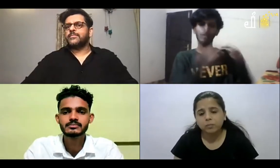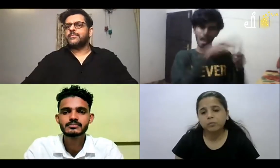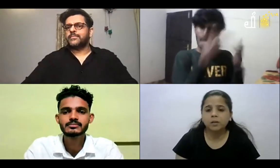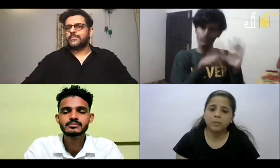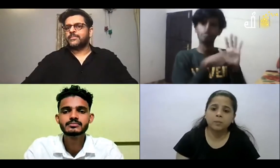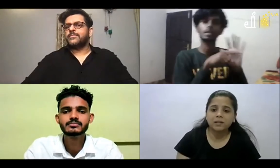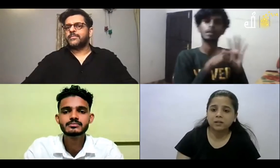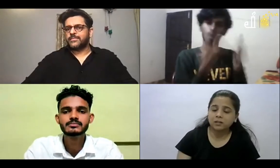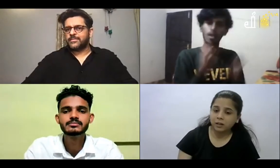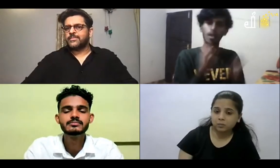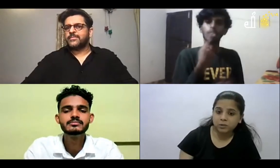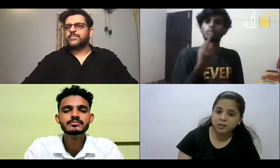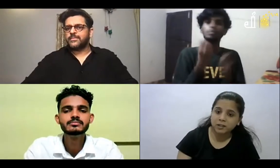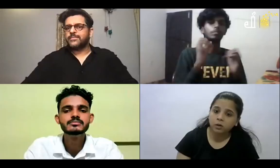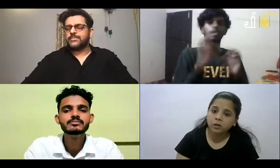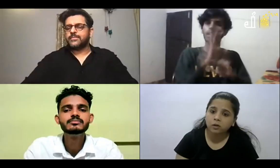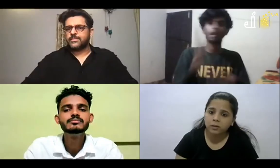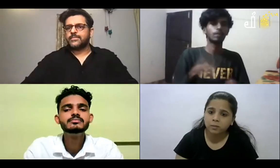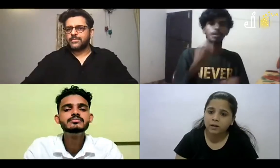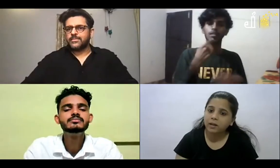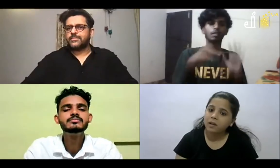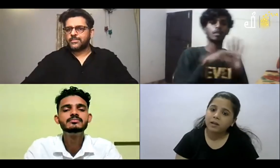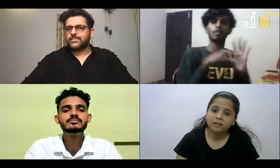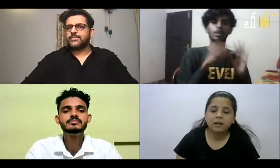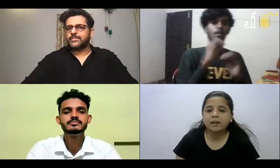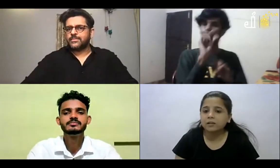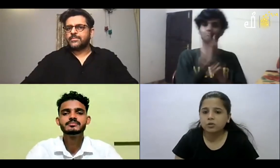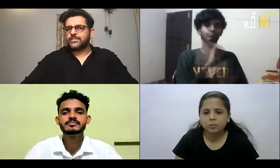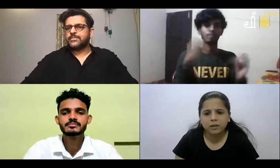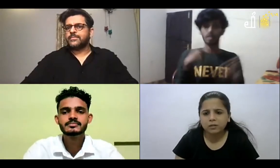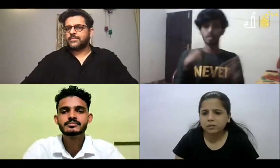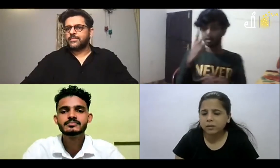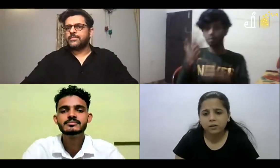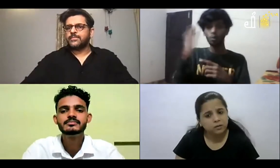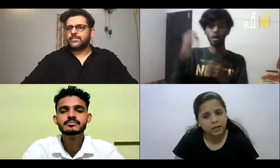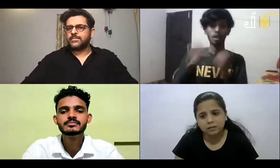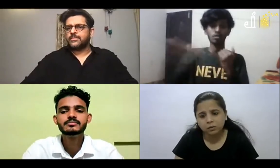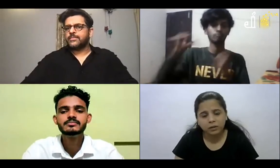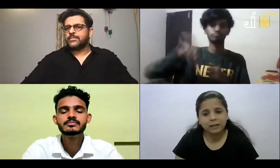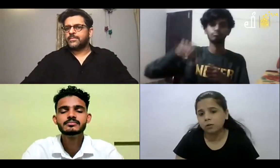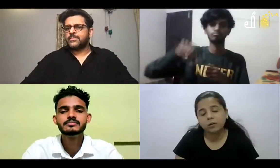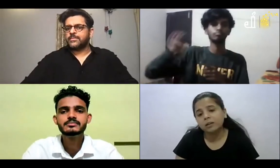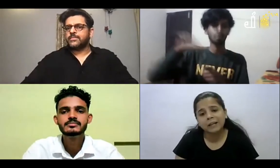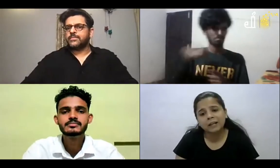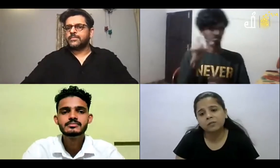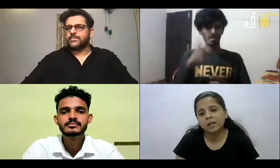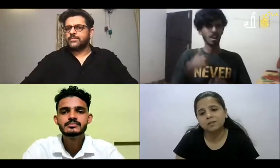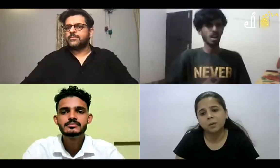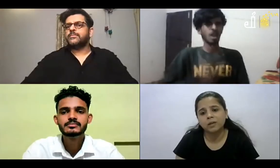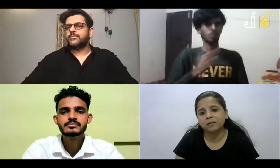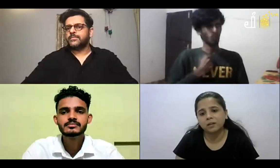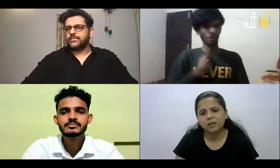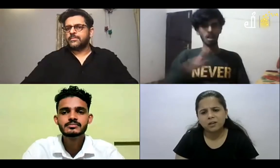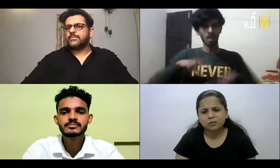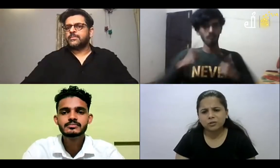confident, but the people are saying that that person has got the cochlear implant and they are getting the job, but they are saying not negative things